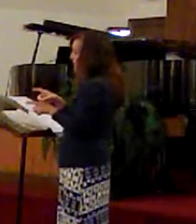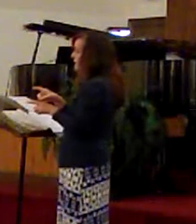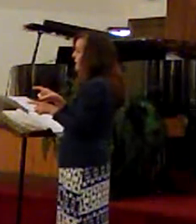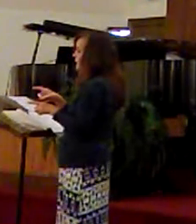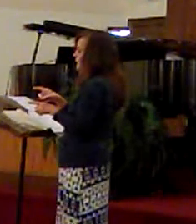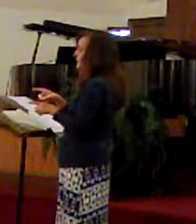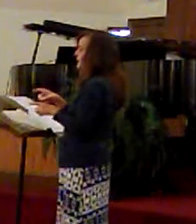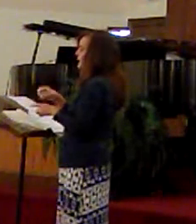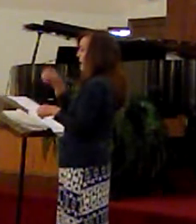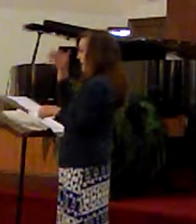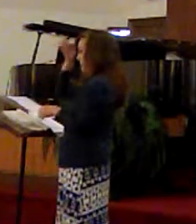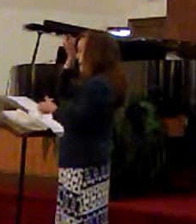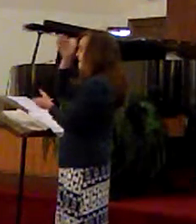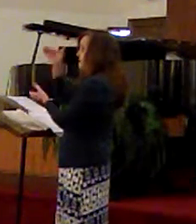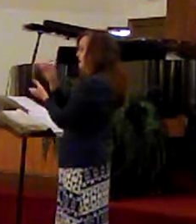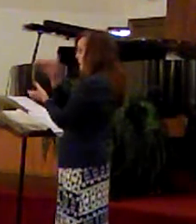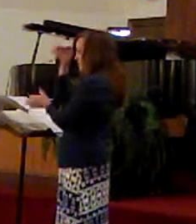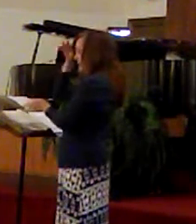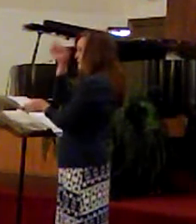word.